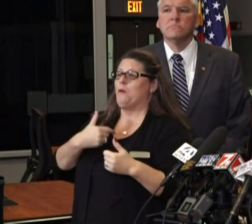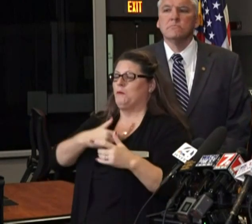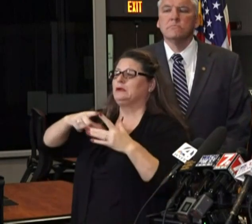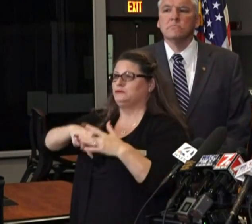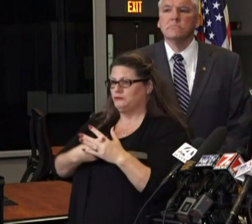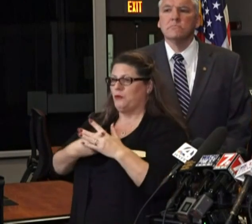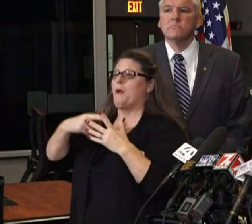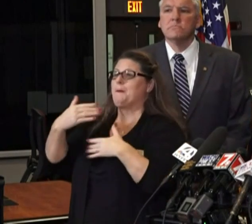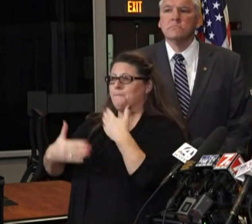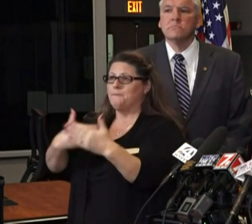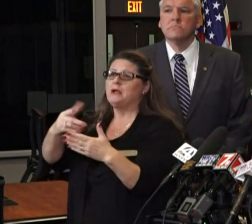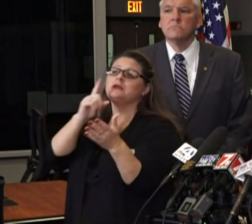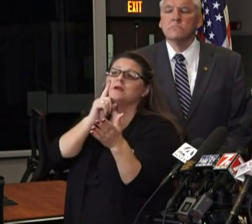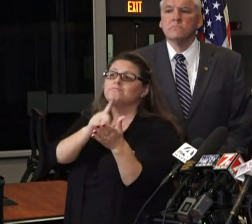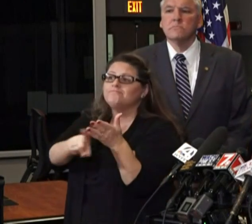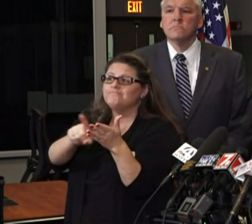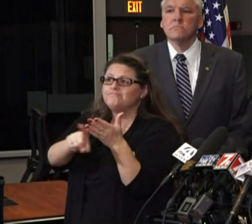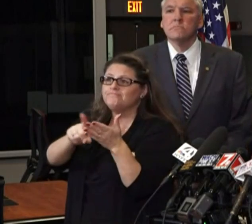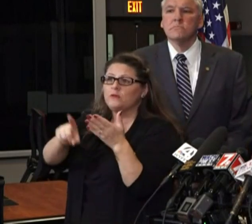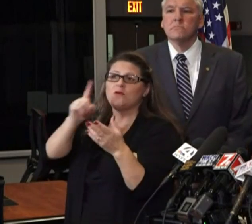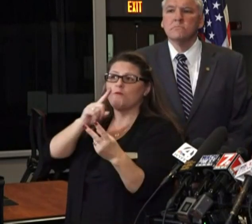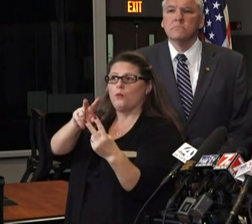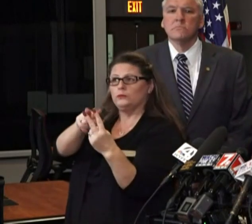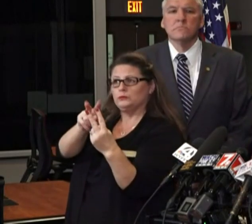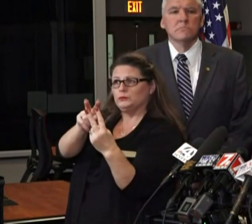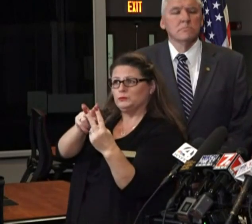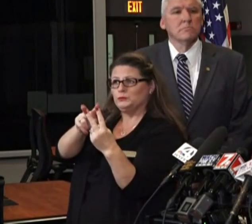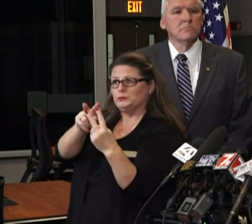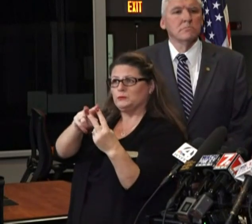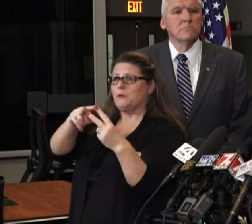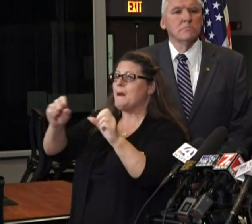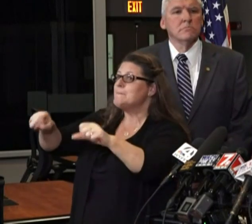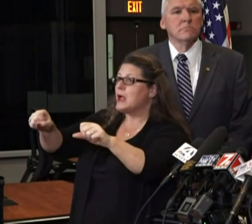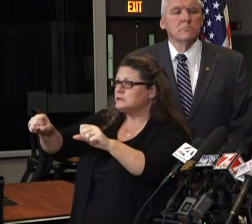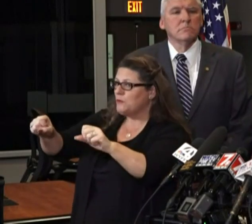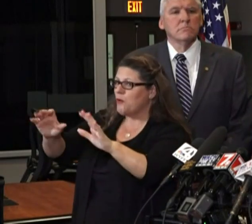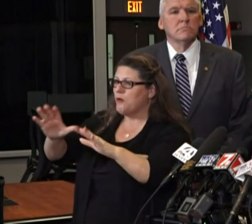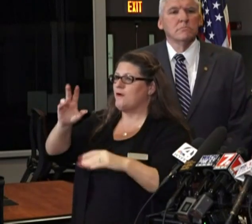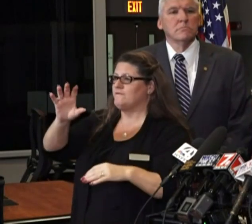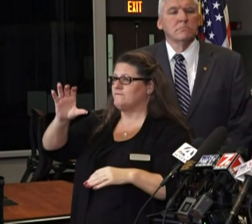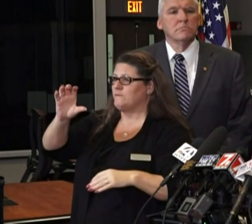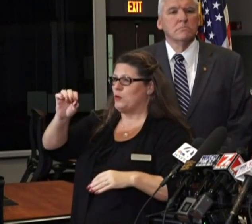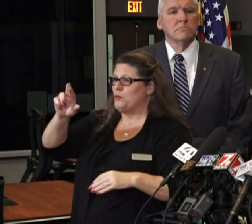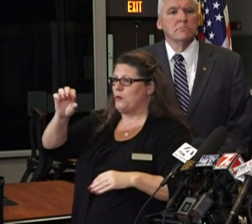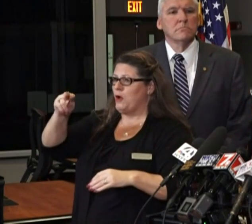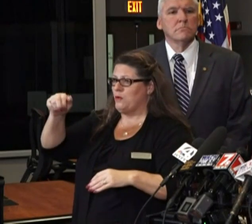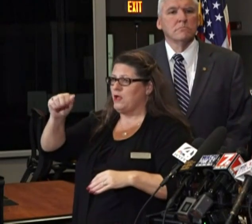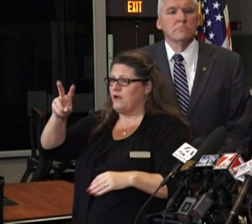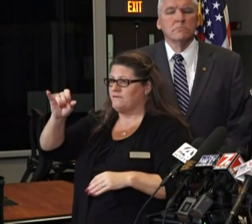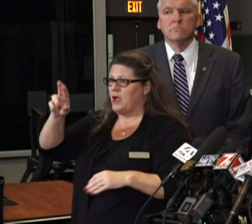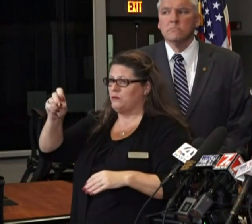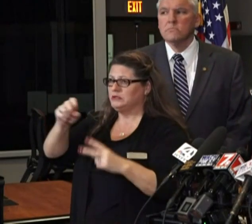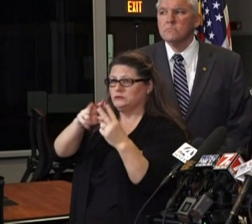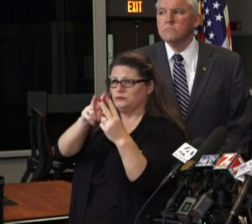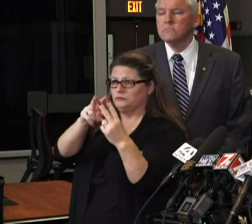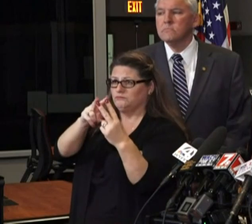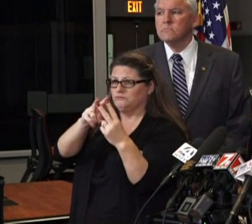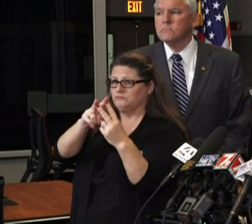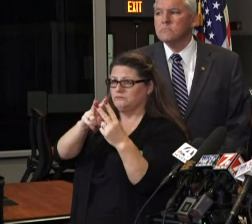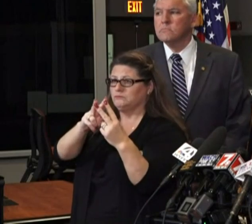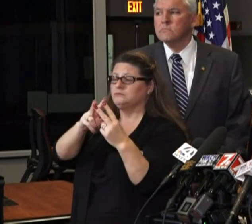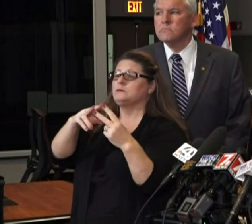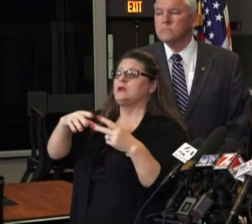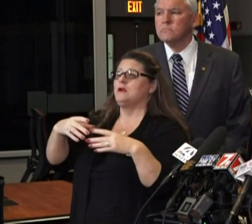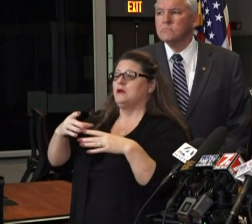process of the investigations for those two possible coronaviruses. Those specimens have been sent to